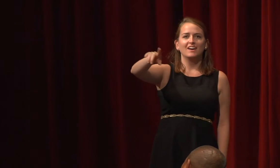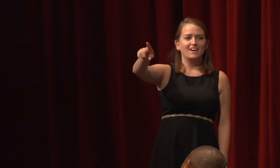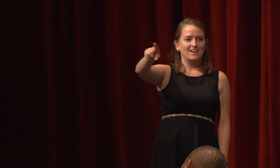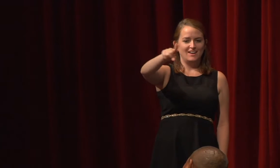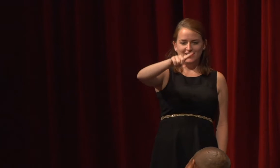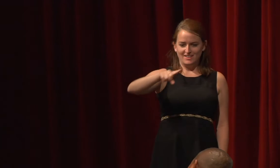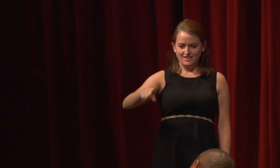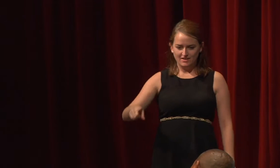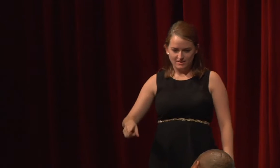No.